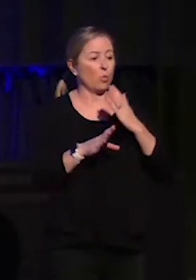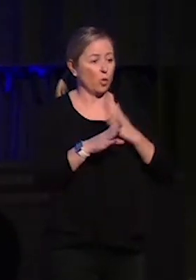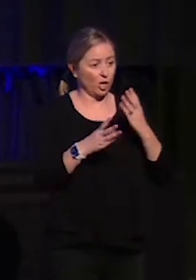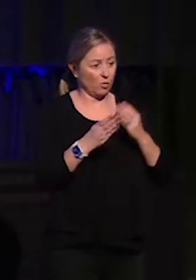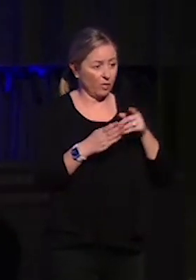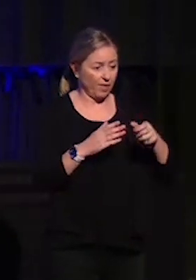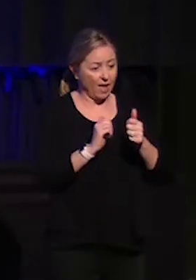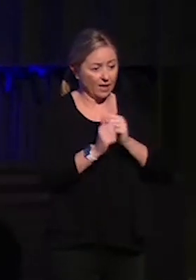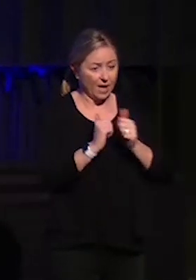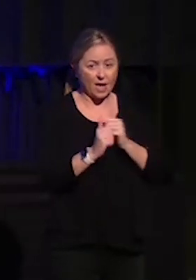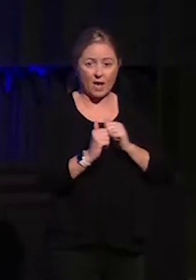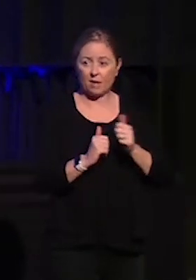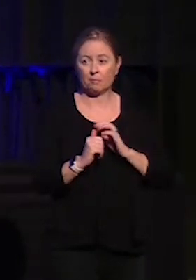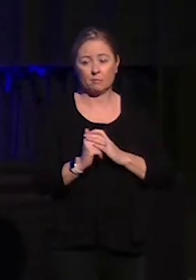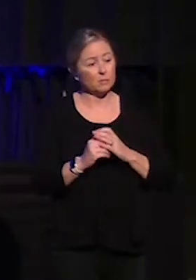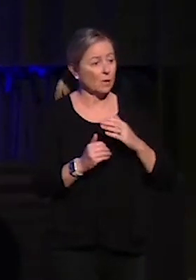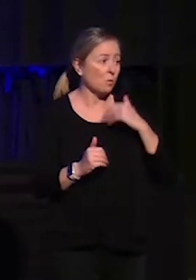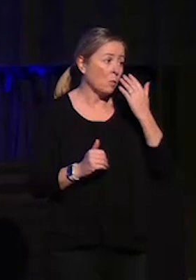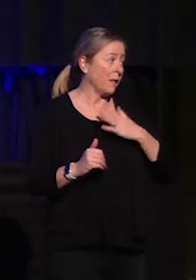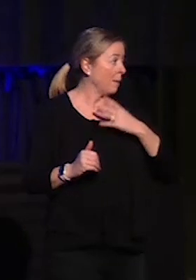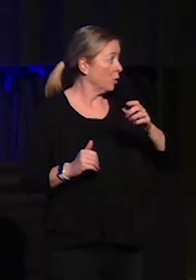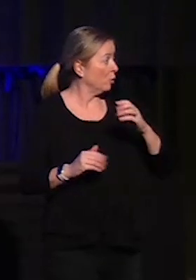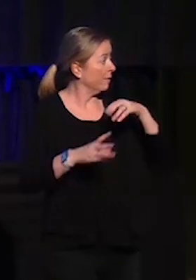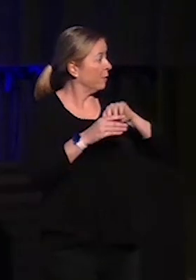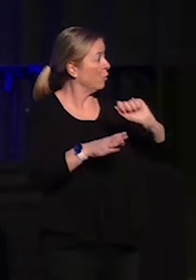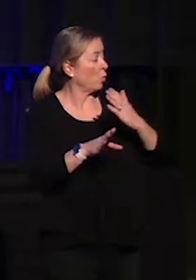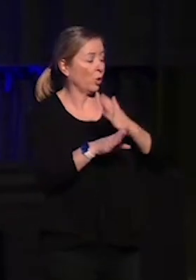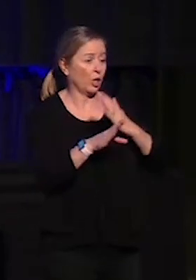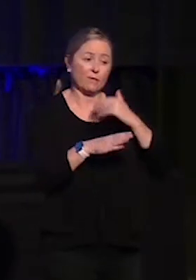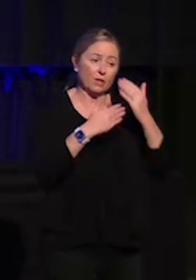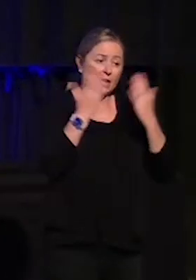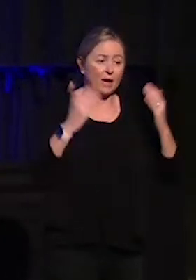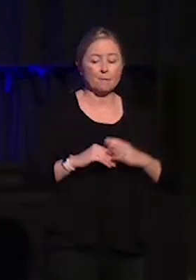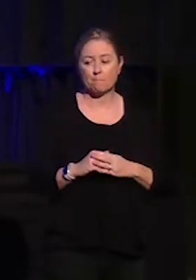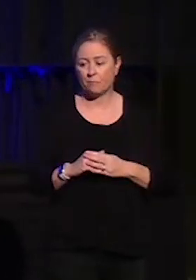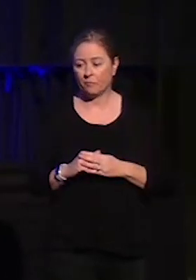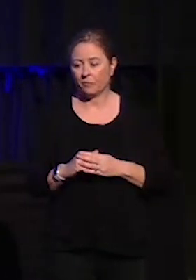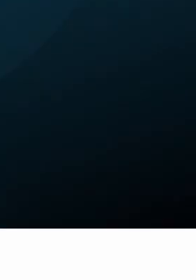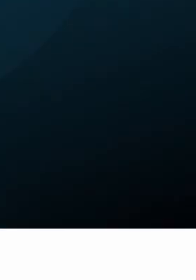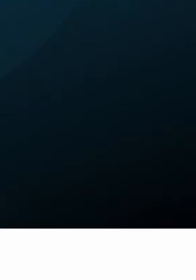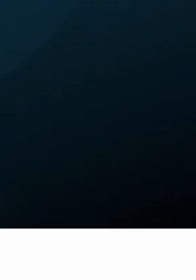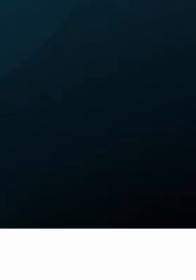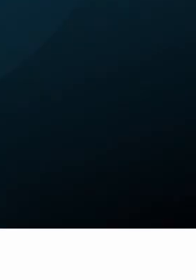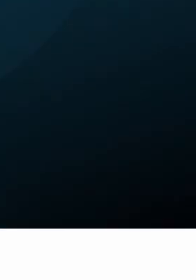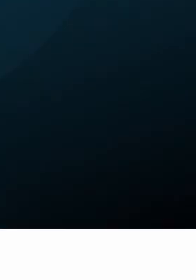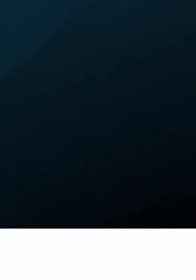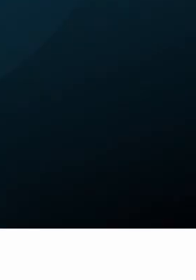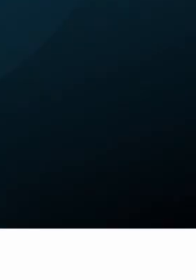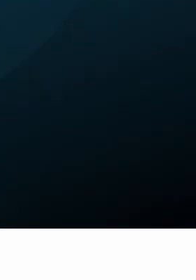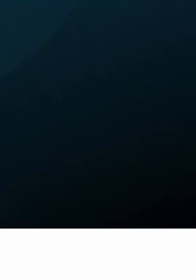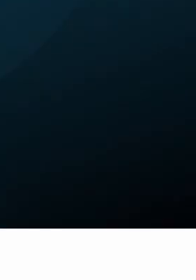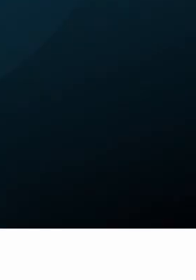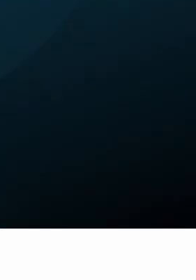this. Okay, how you go about it, up to you. Um, the other speakers will give you lots of tips on how to actually do it.